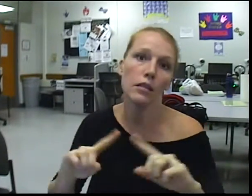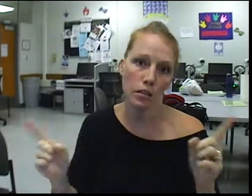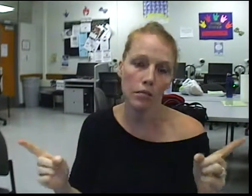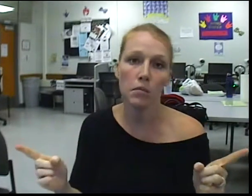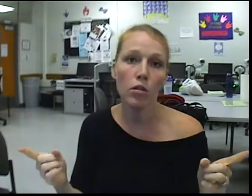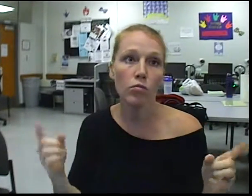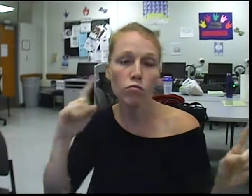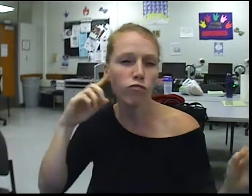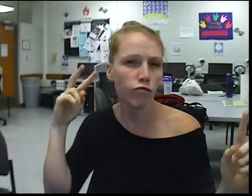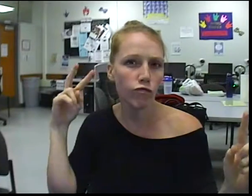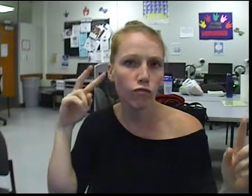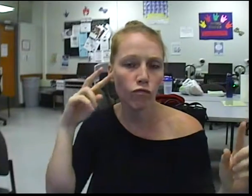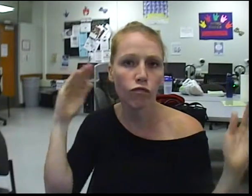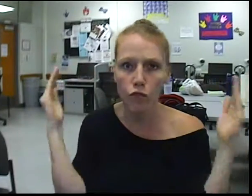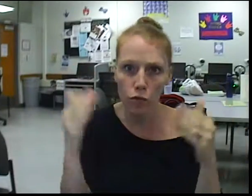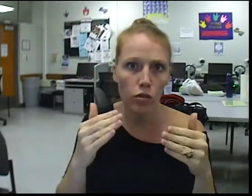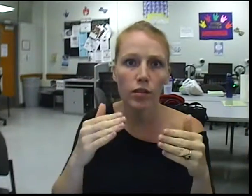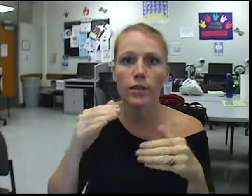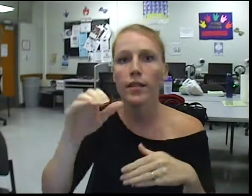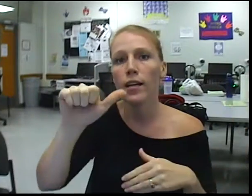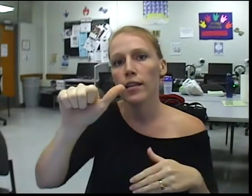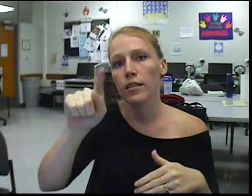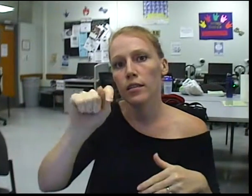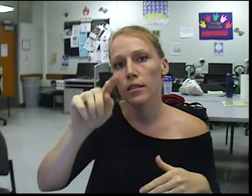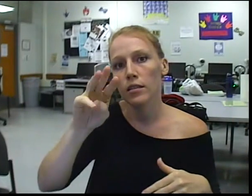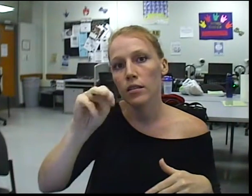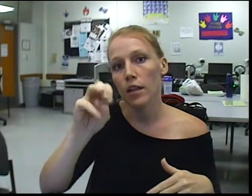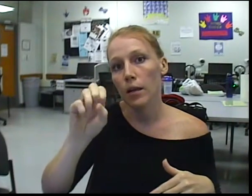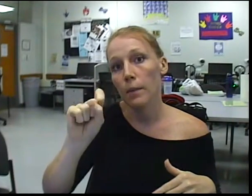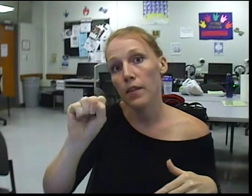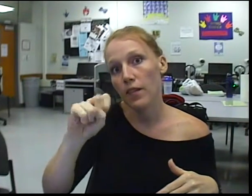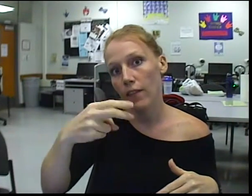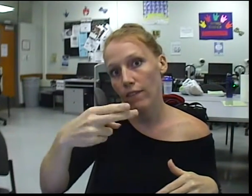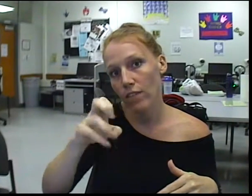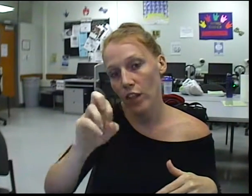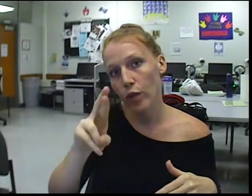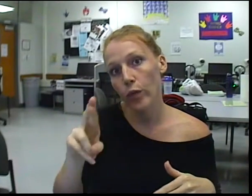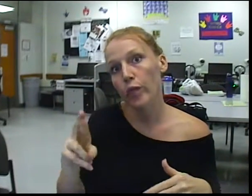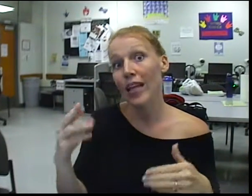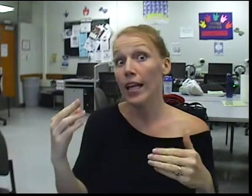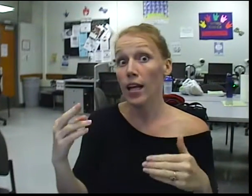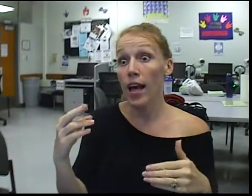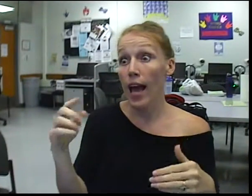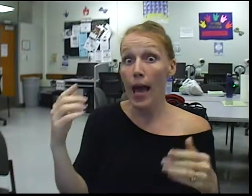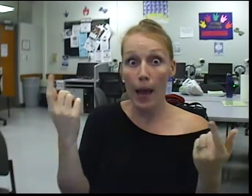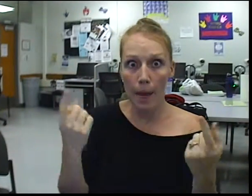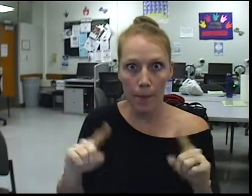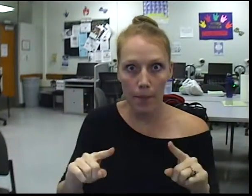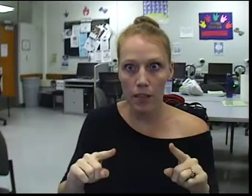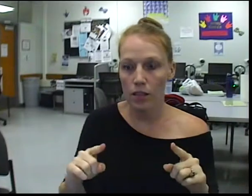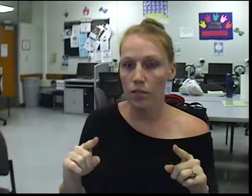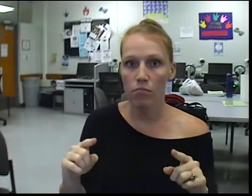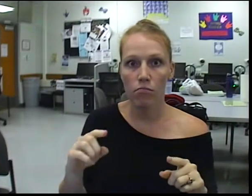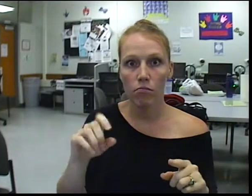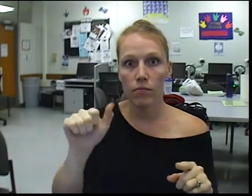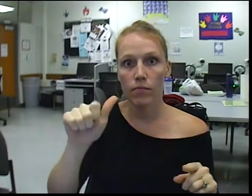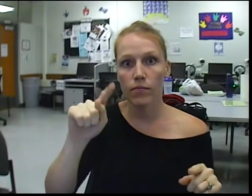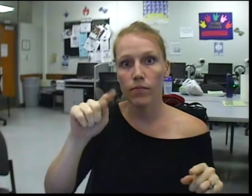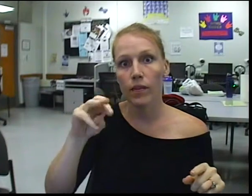atmosphere will only hold a certain amount of water vapor. When it reaches the